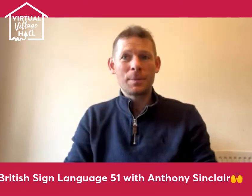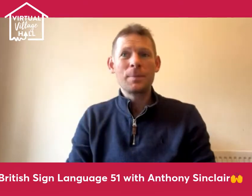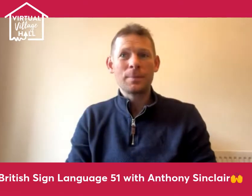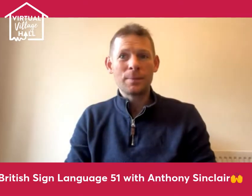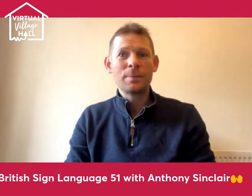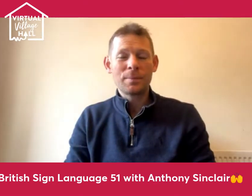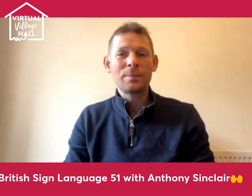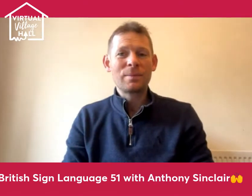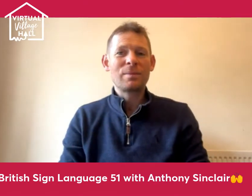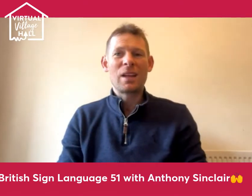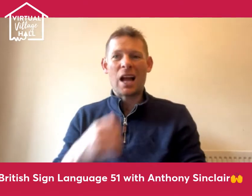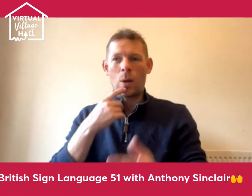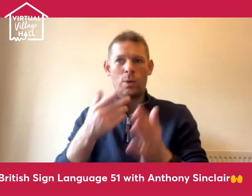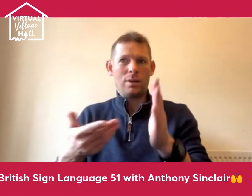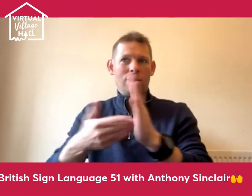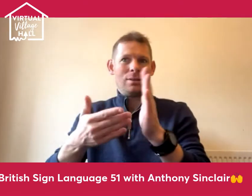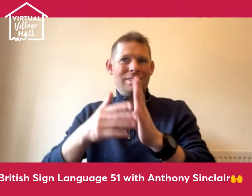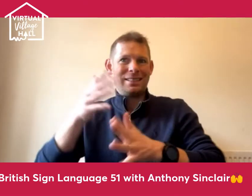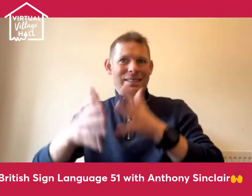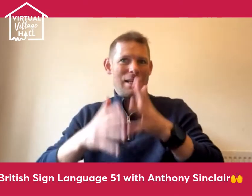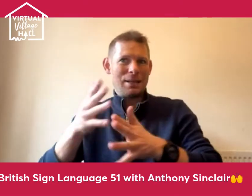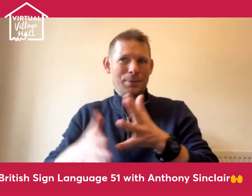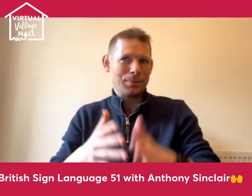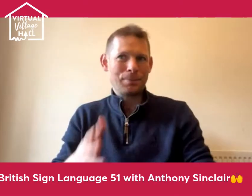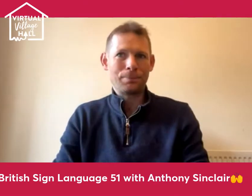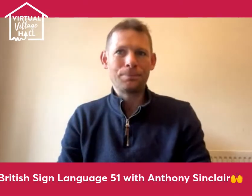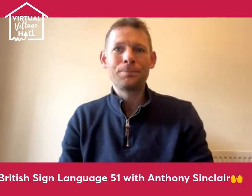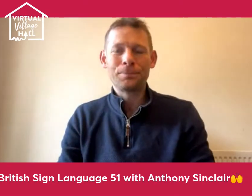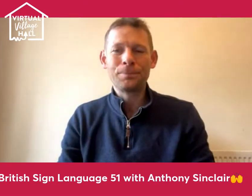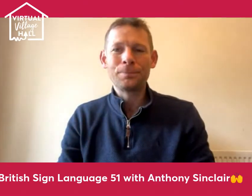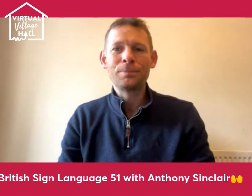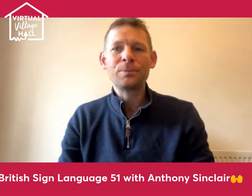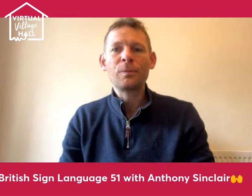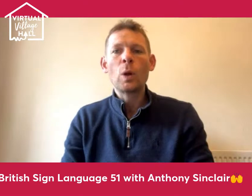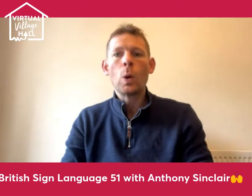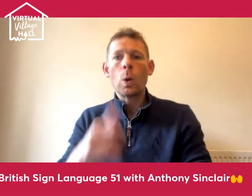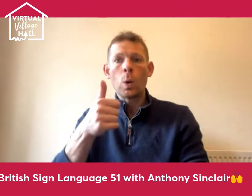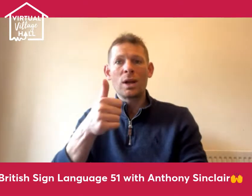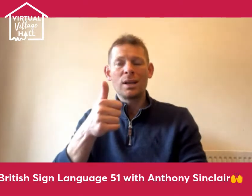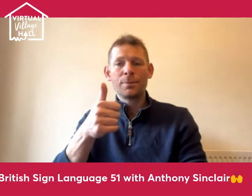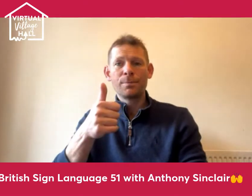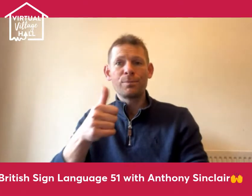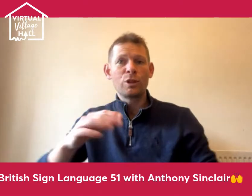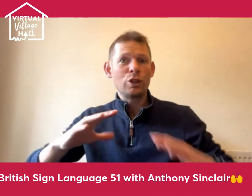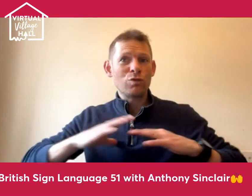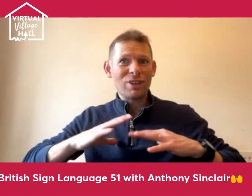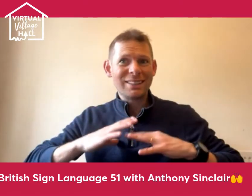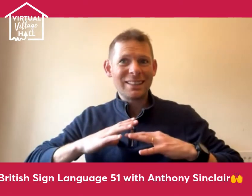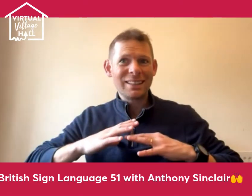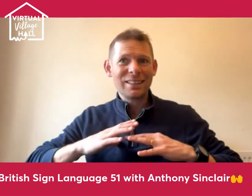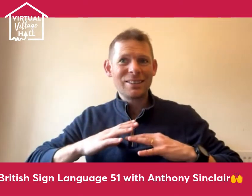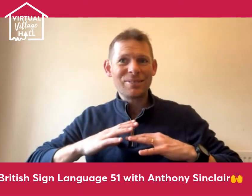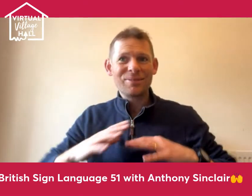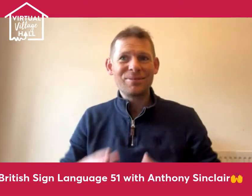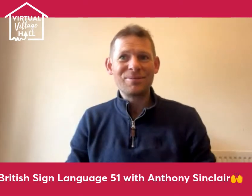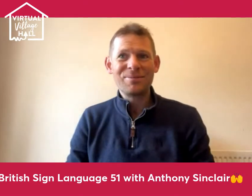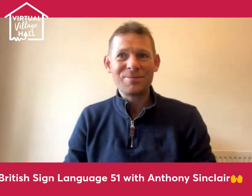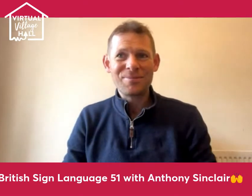you've already booked for a holiday, please type in the chat box and I'll give you those signs, anything you want to know. So if we're ready